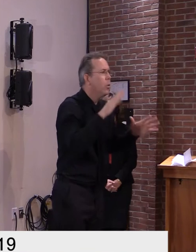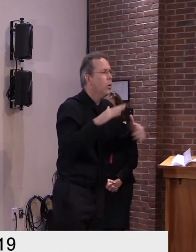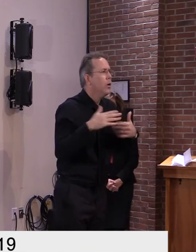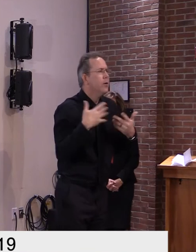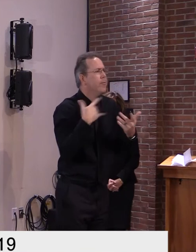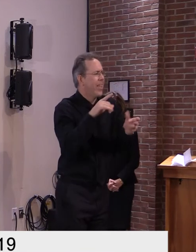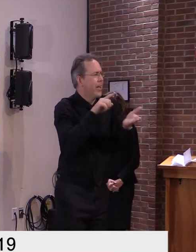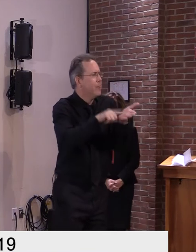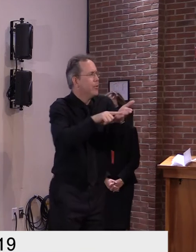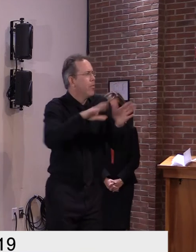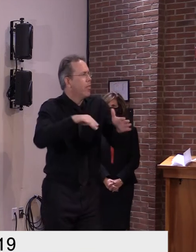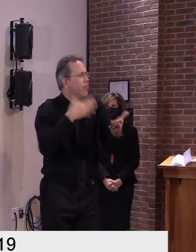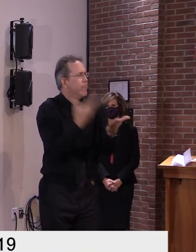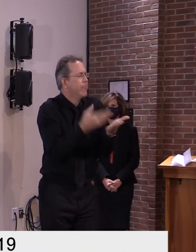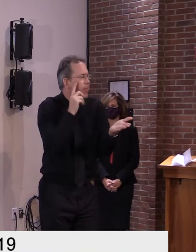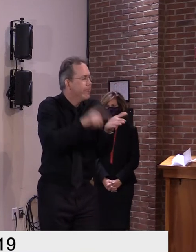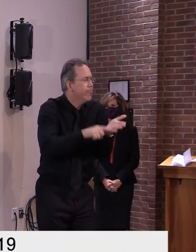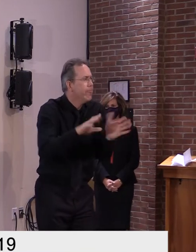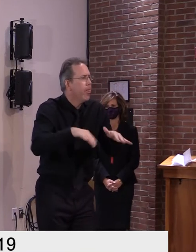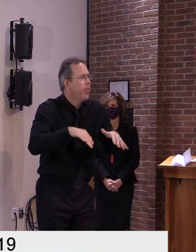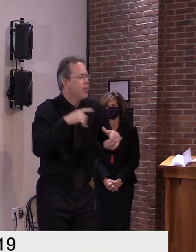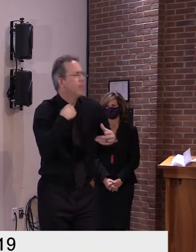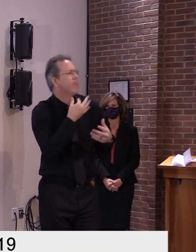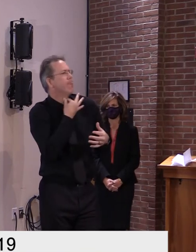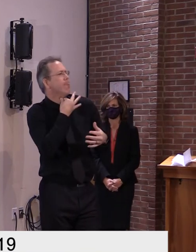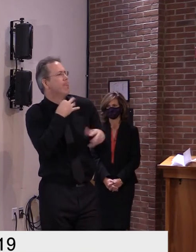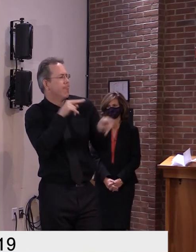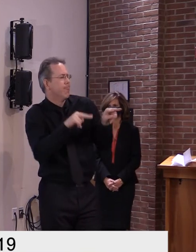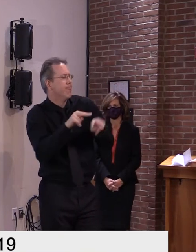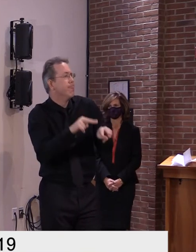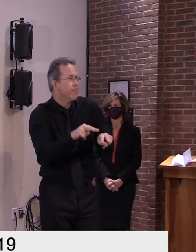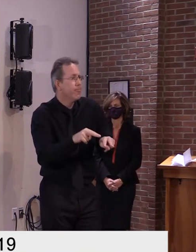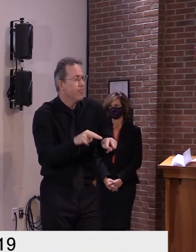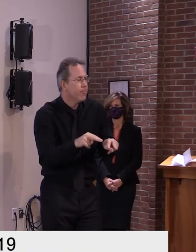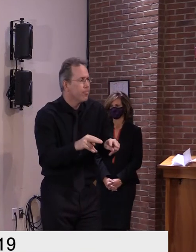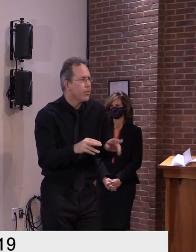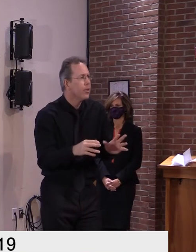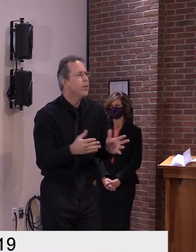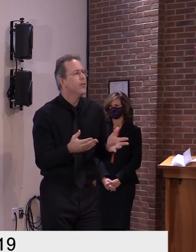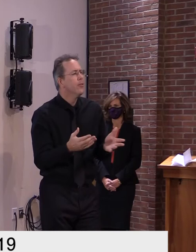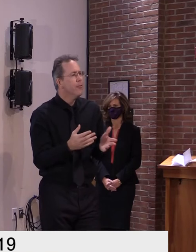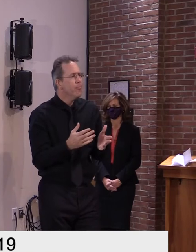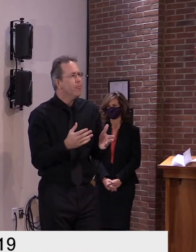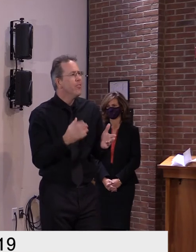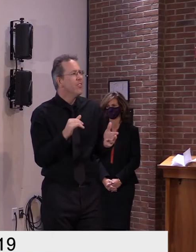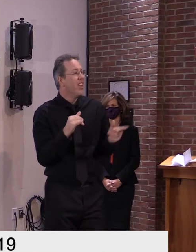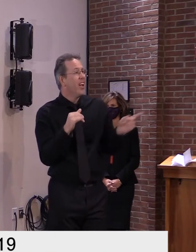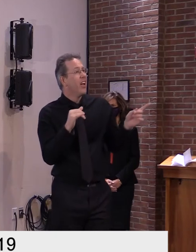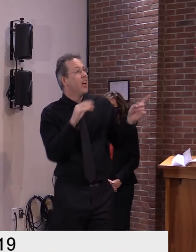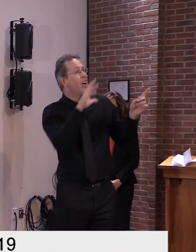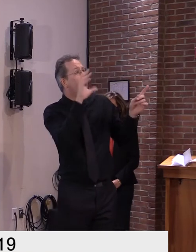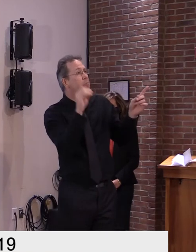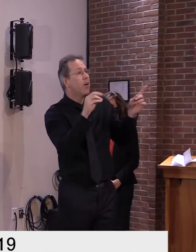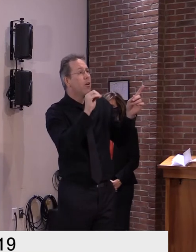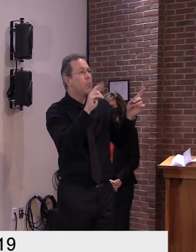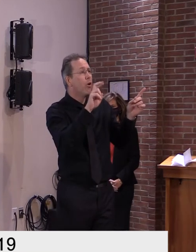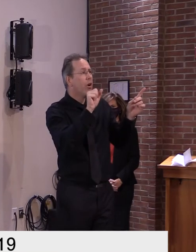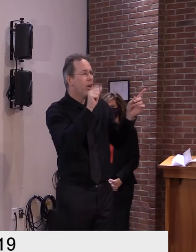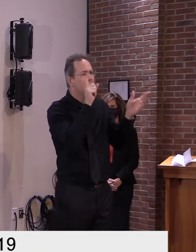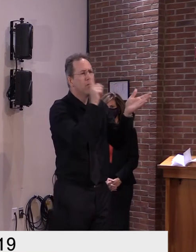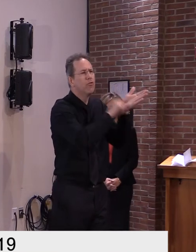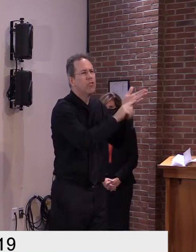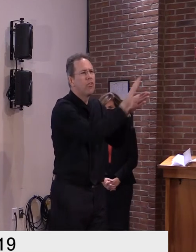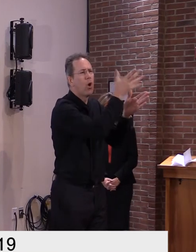nothing philosophical about how the studies were set up or what the companies are trying to achieve or not achieve. It's really